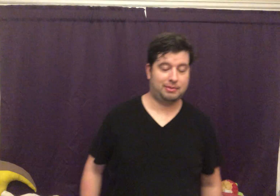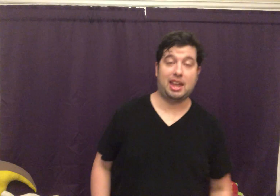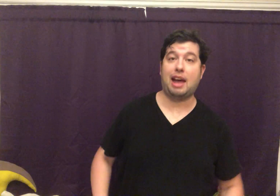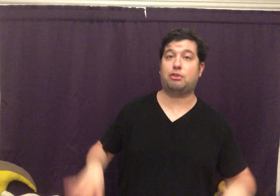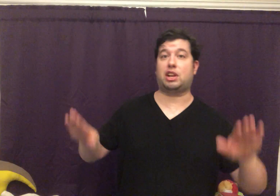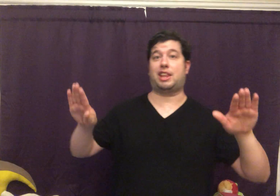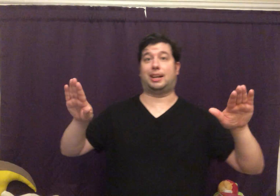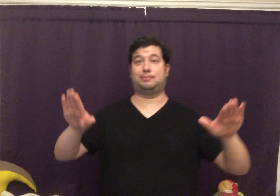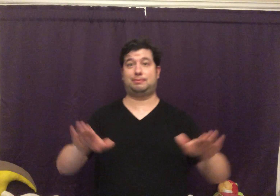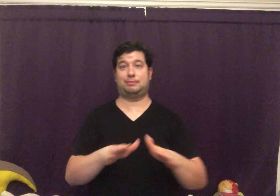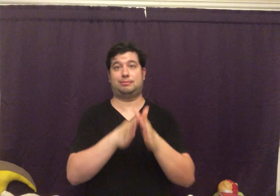Everything.